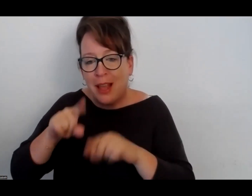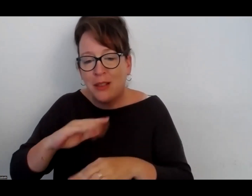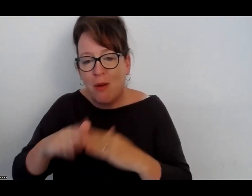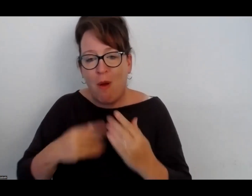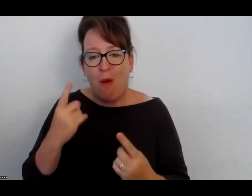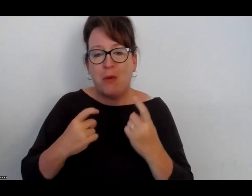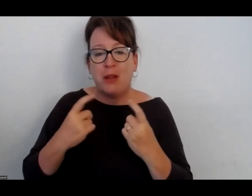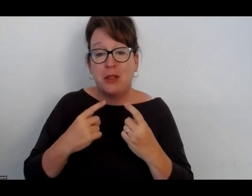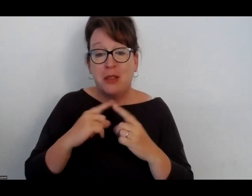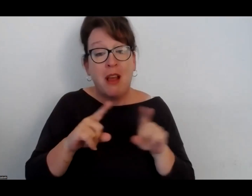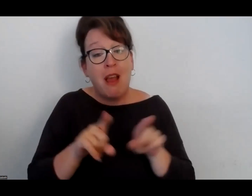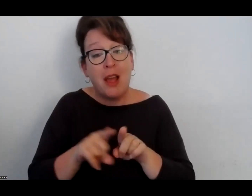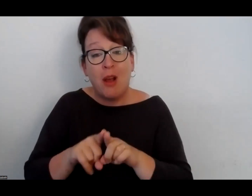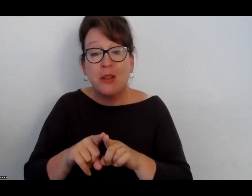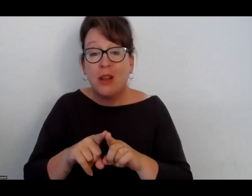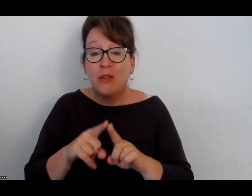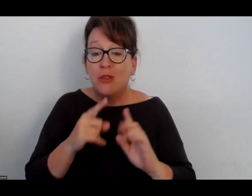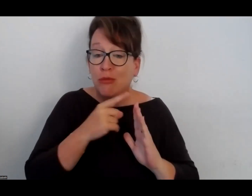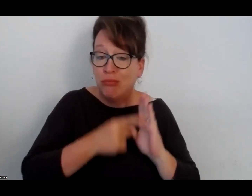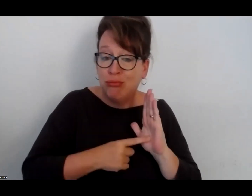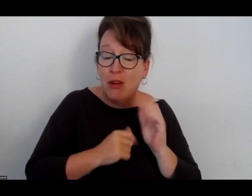also to address our agenda items.